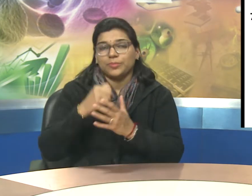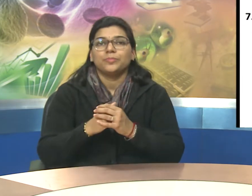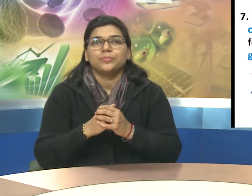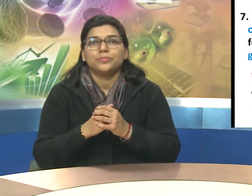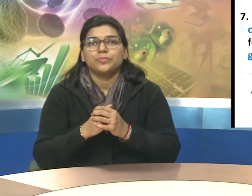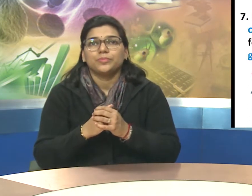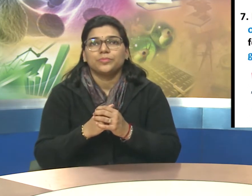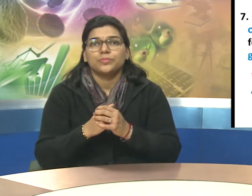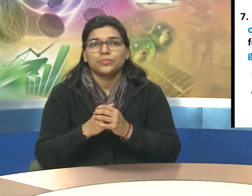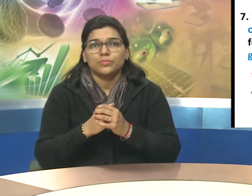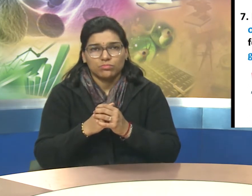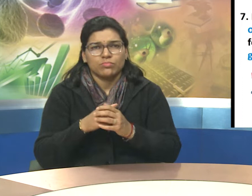Seventh point explains